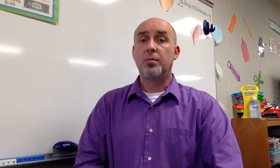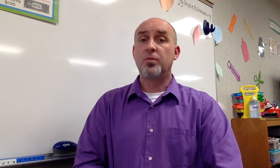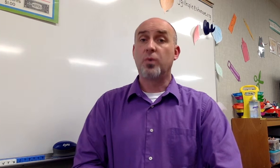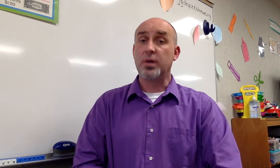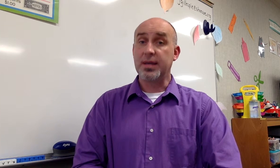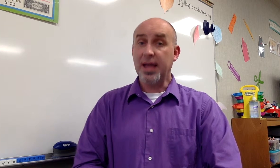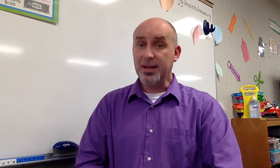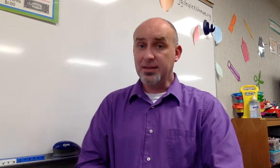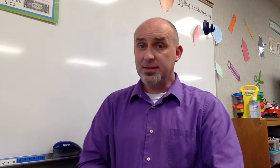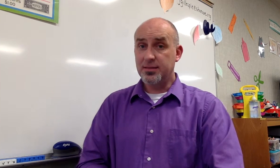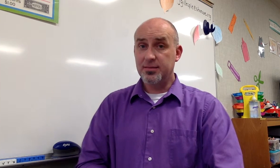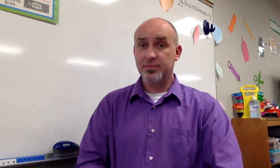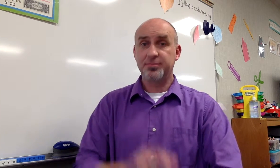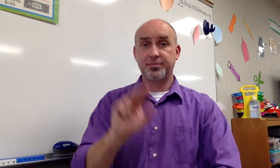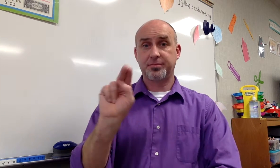For